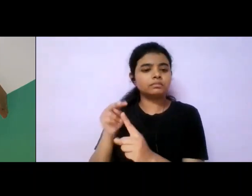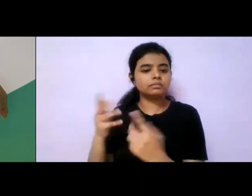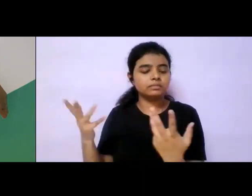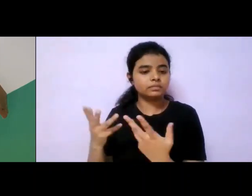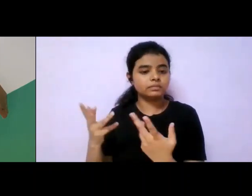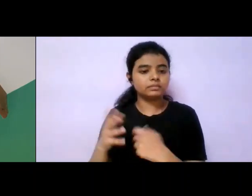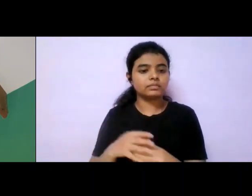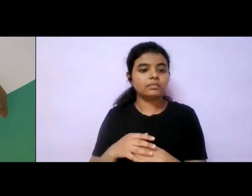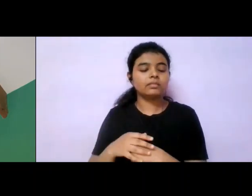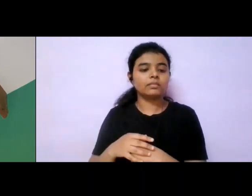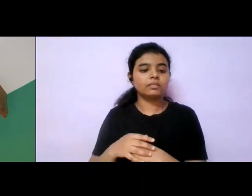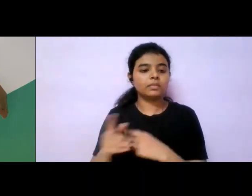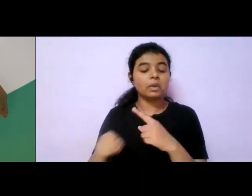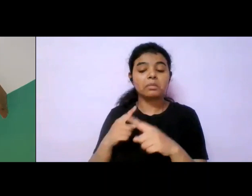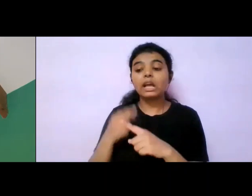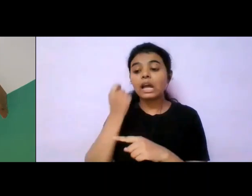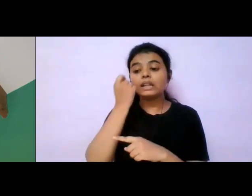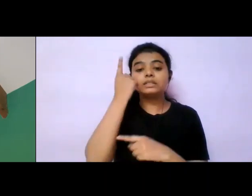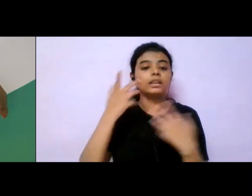how that can be understood